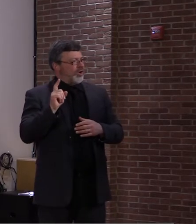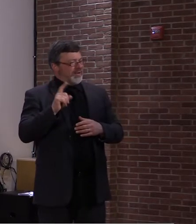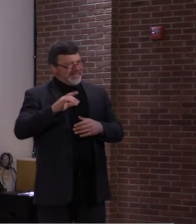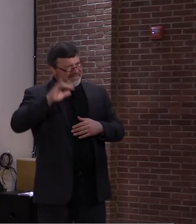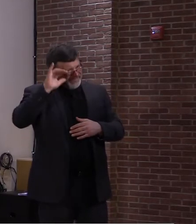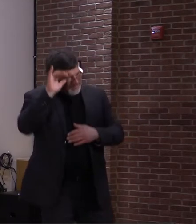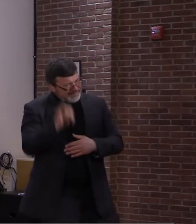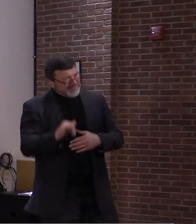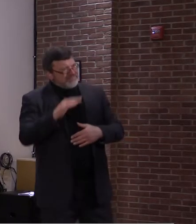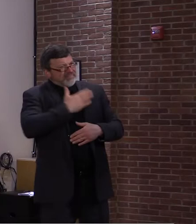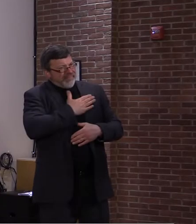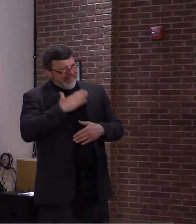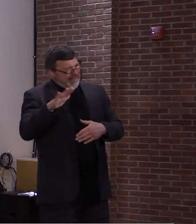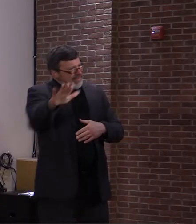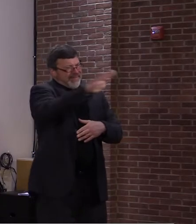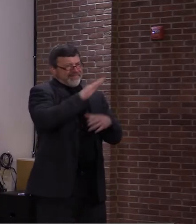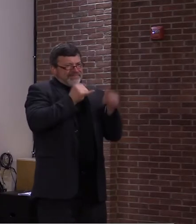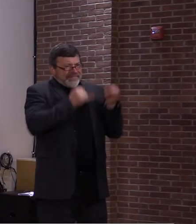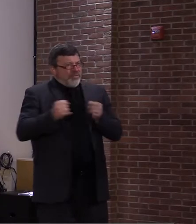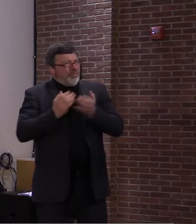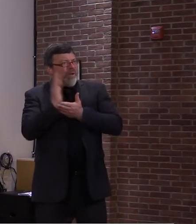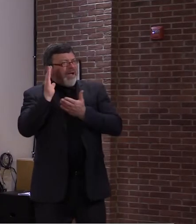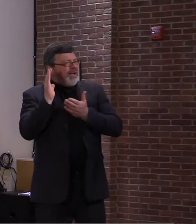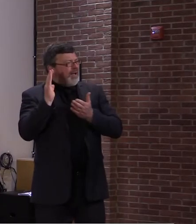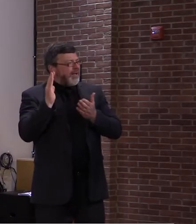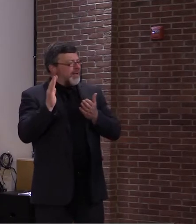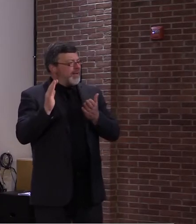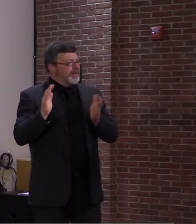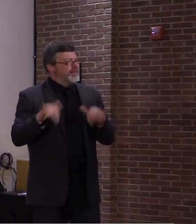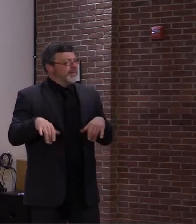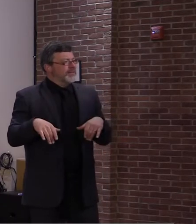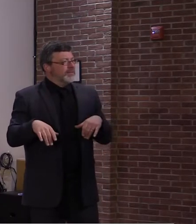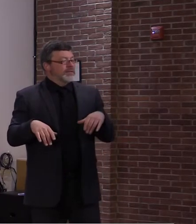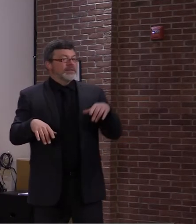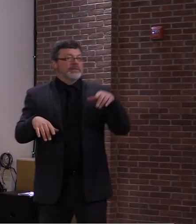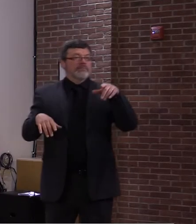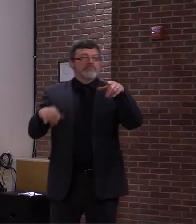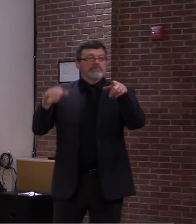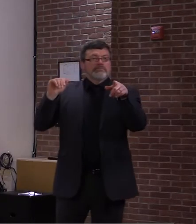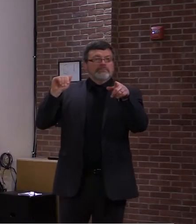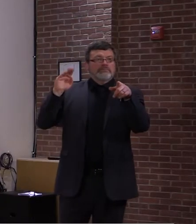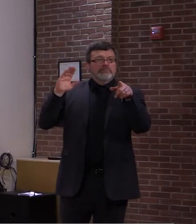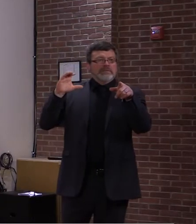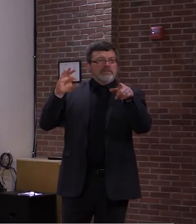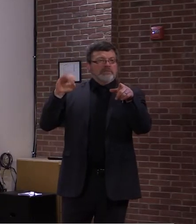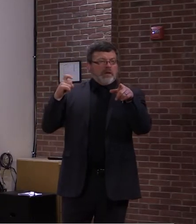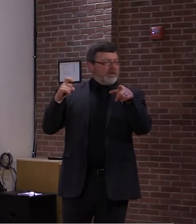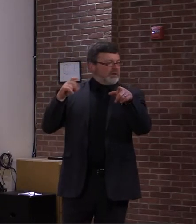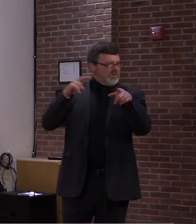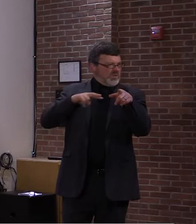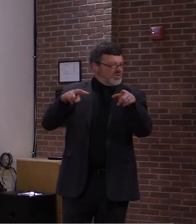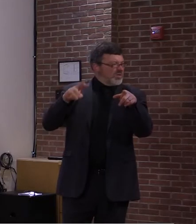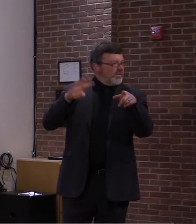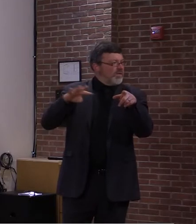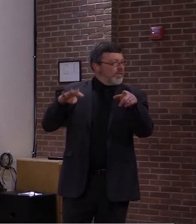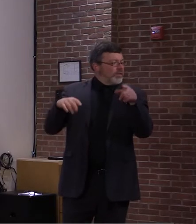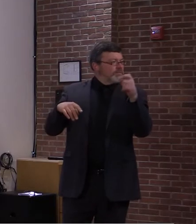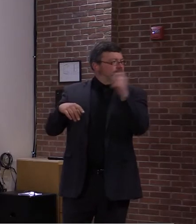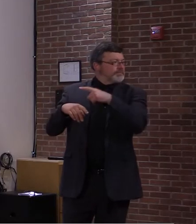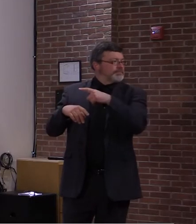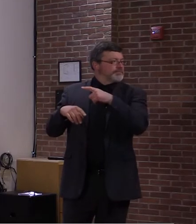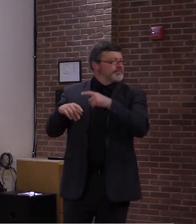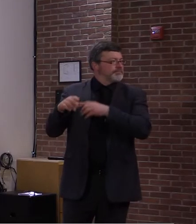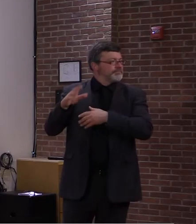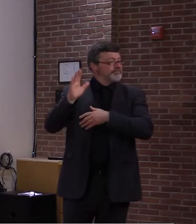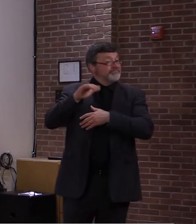Governor, yesterday you vetoed a bill, Senate Bill 286, which dealt with, you know, post-employment benefits. I guess if you can explain, like, you know, what your rationale was